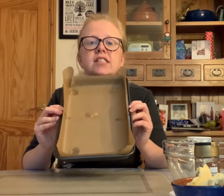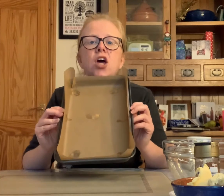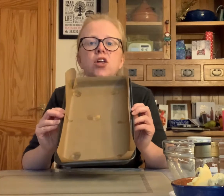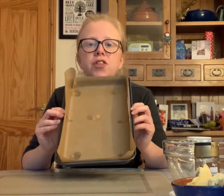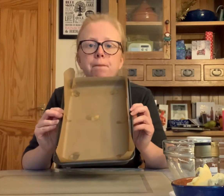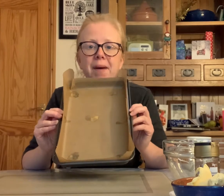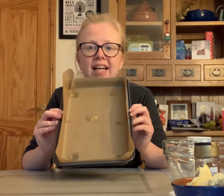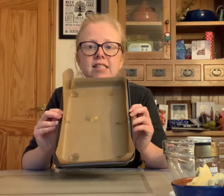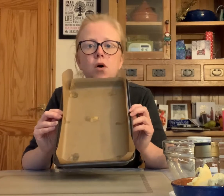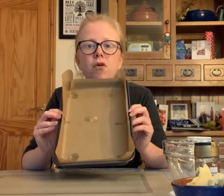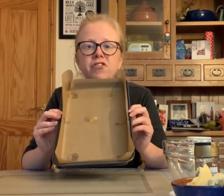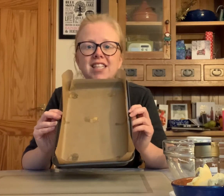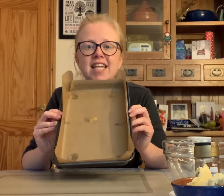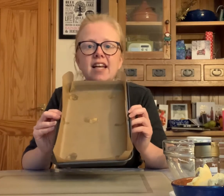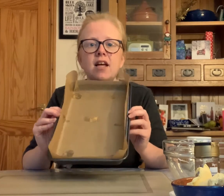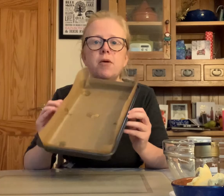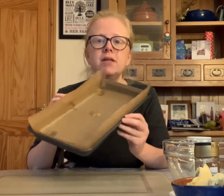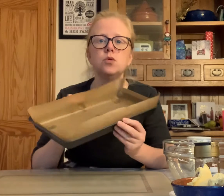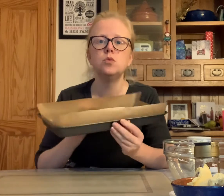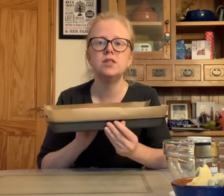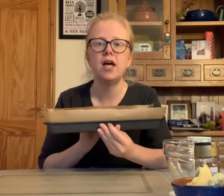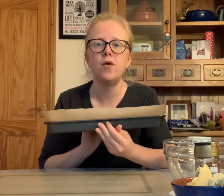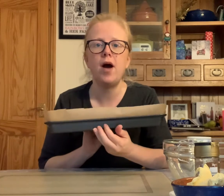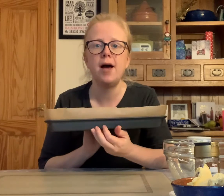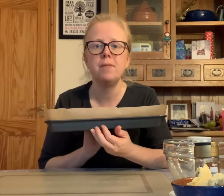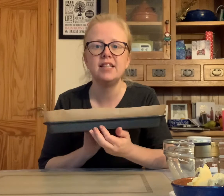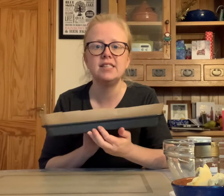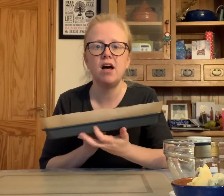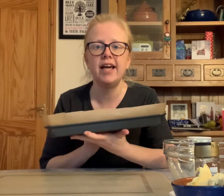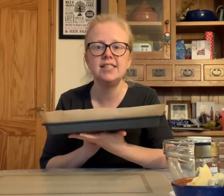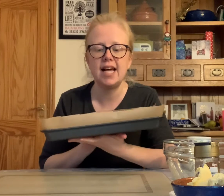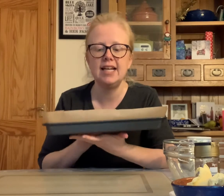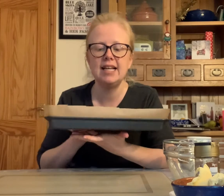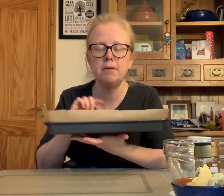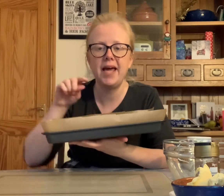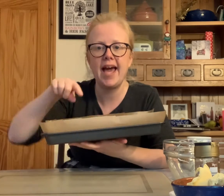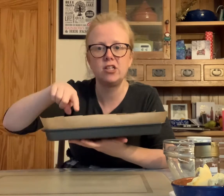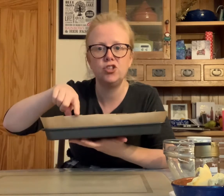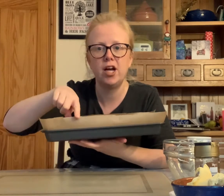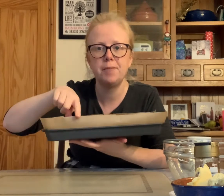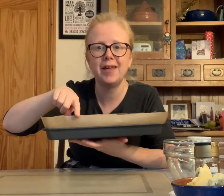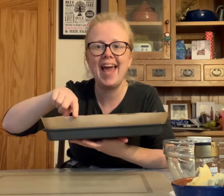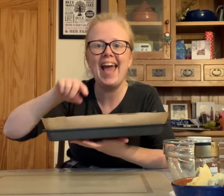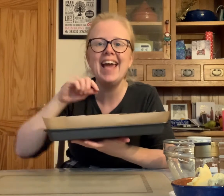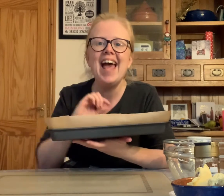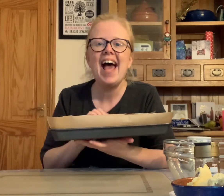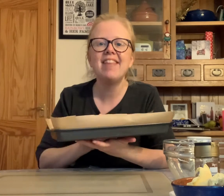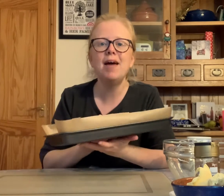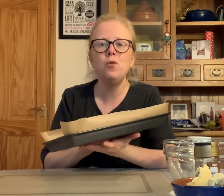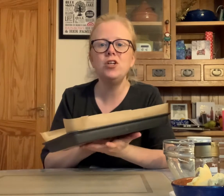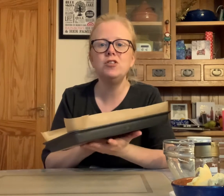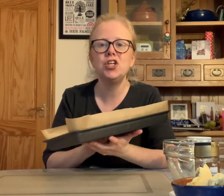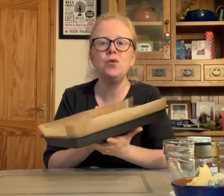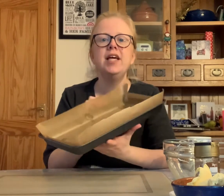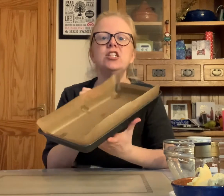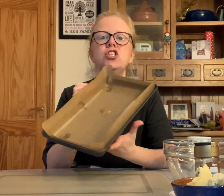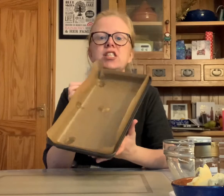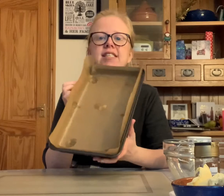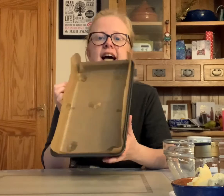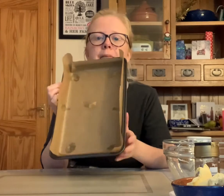the base of the tin, but also the sides and a little bit extra, okay? And then what you do is you just dab a